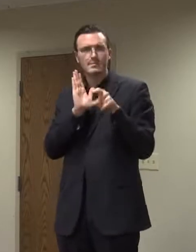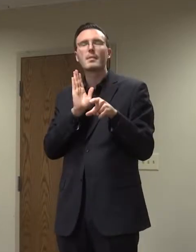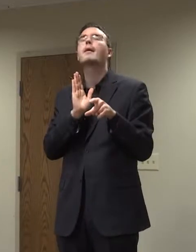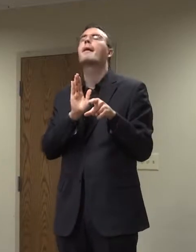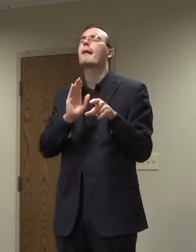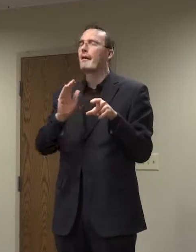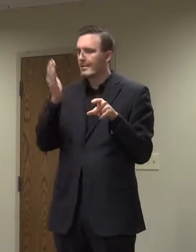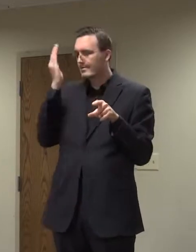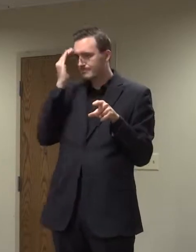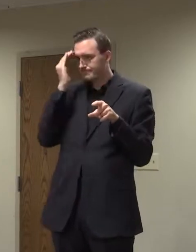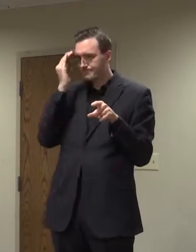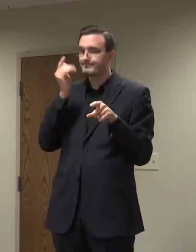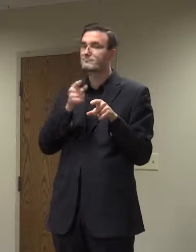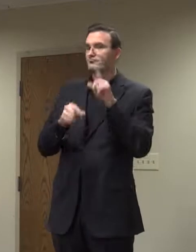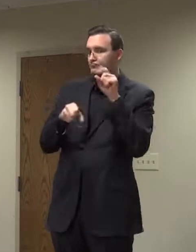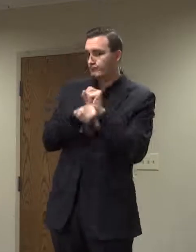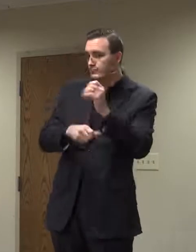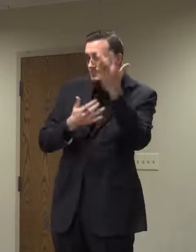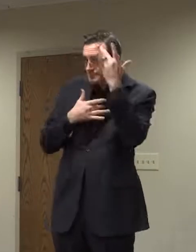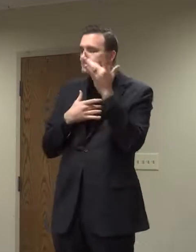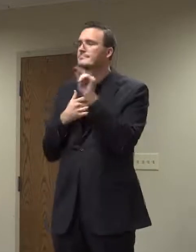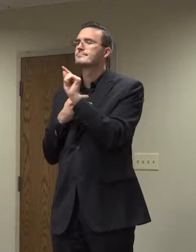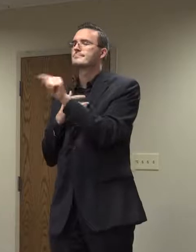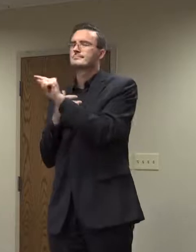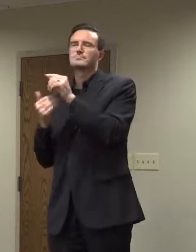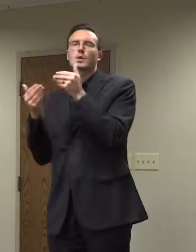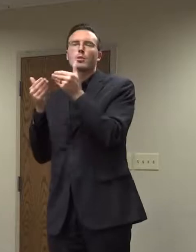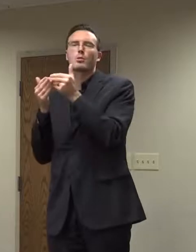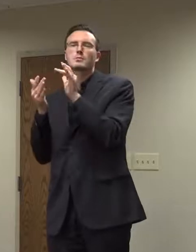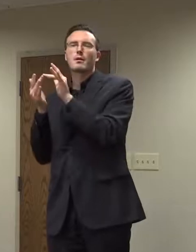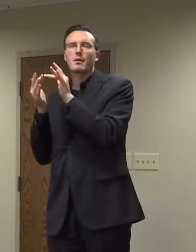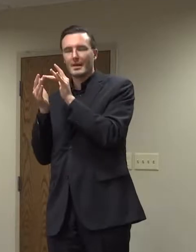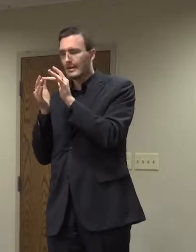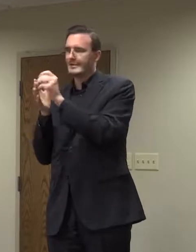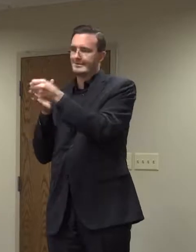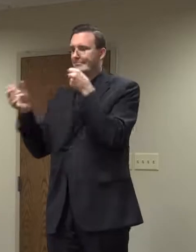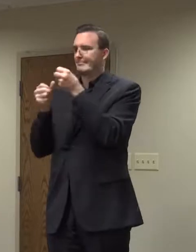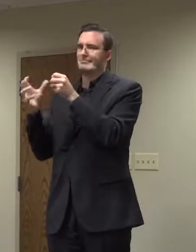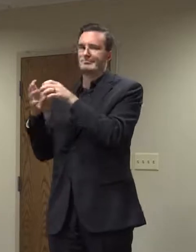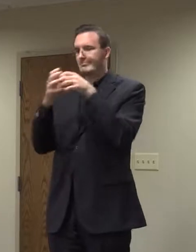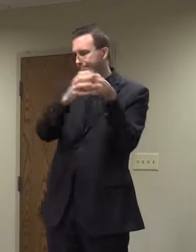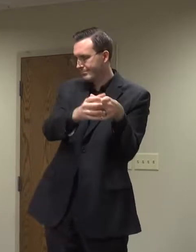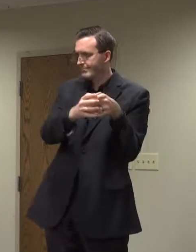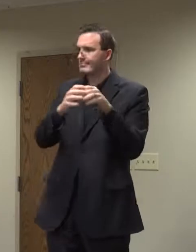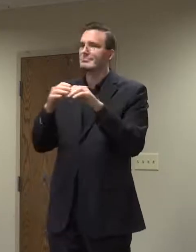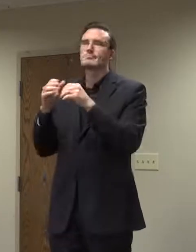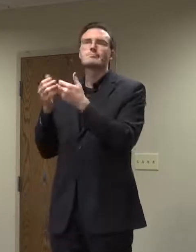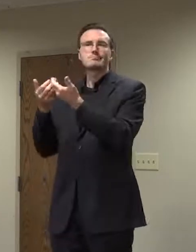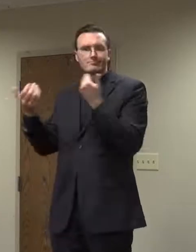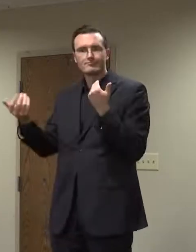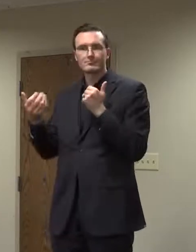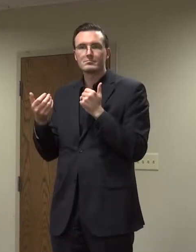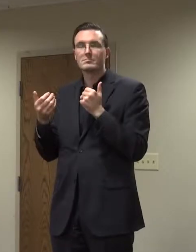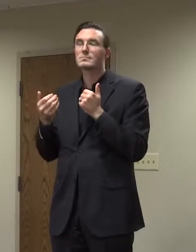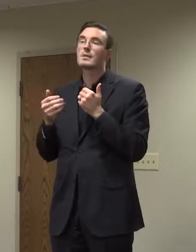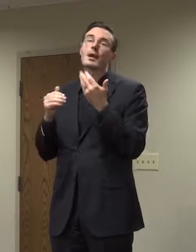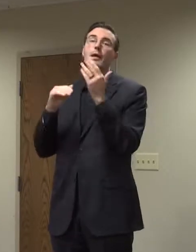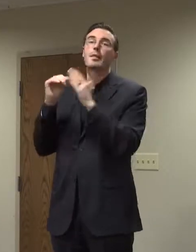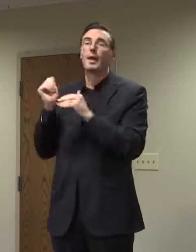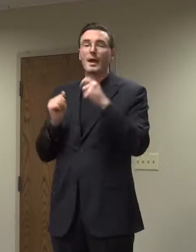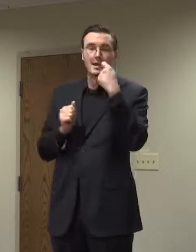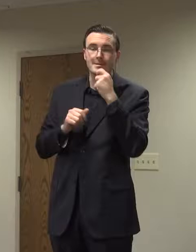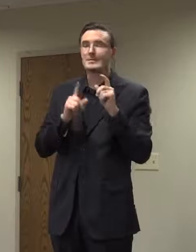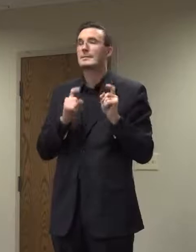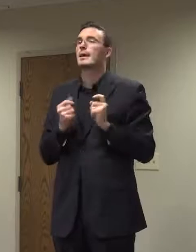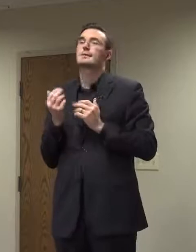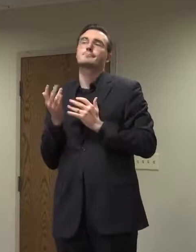and then quarantine the close contacts, rather than waiting for 2 or 3 days before a test can be done and the results come back. And as we do